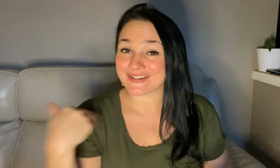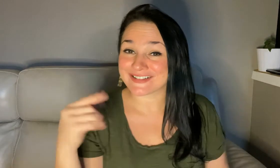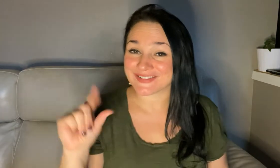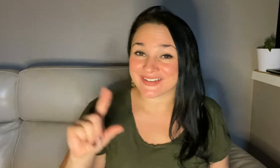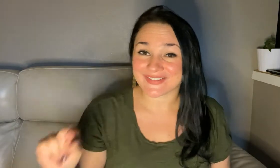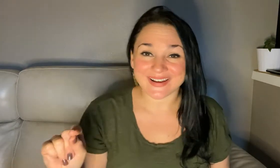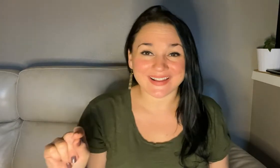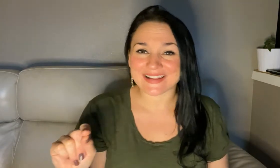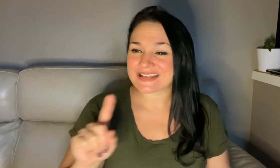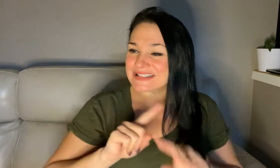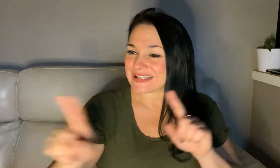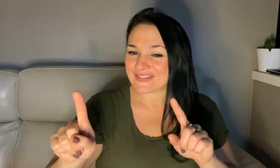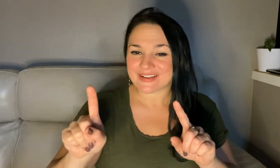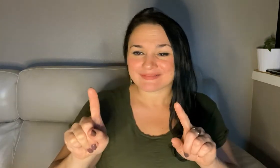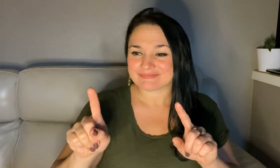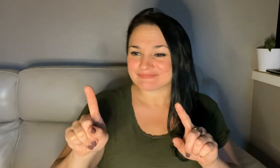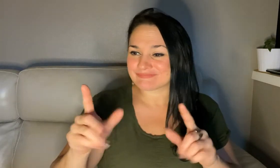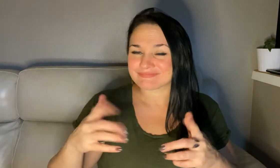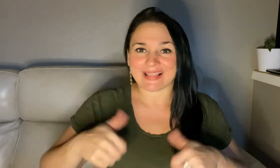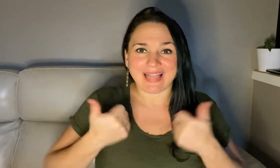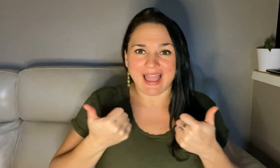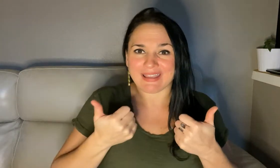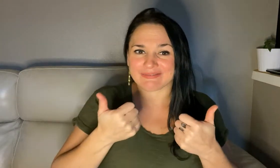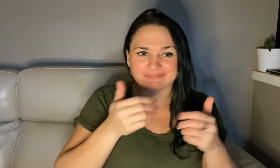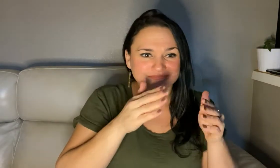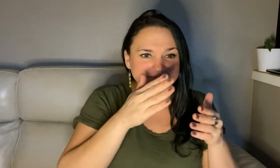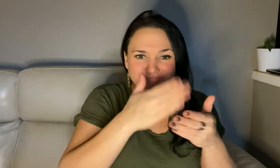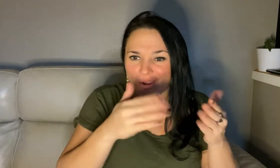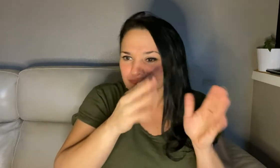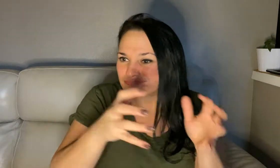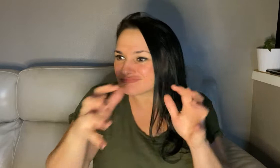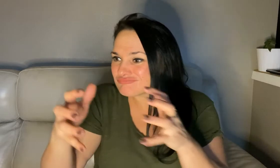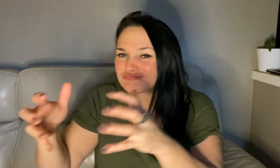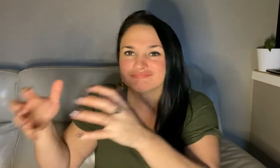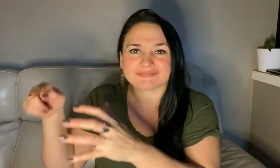have. We've all learned so much in 2020, so many different parts of our life.